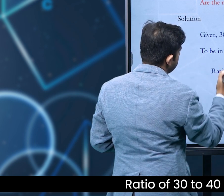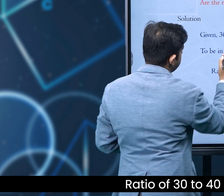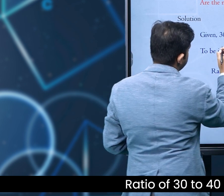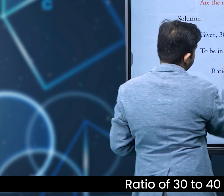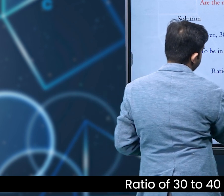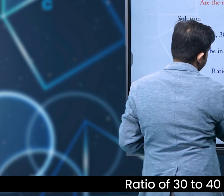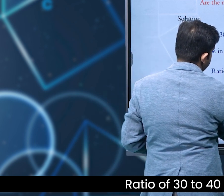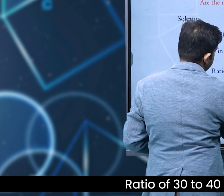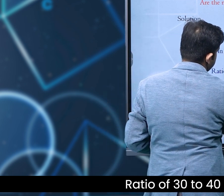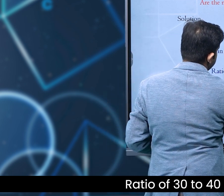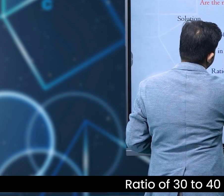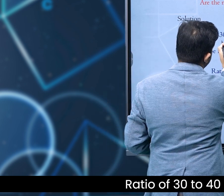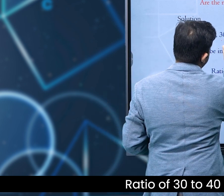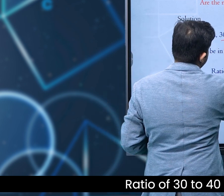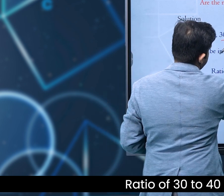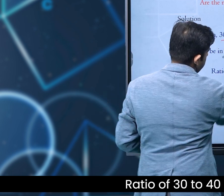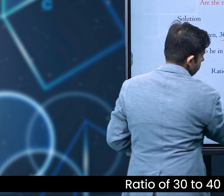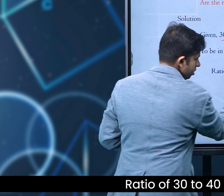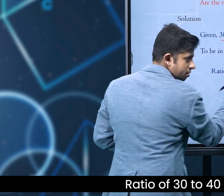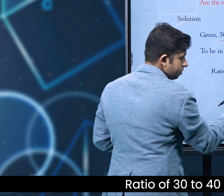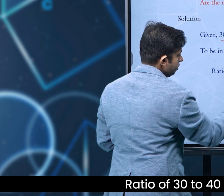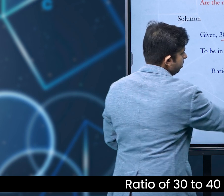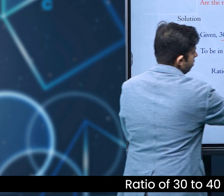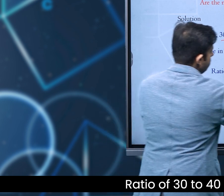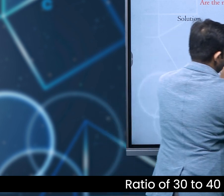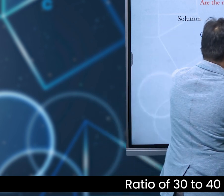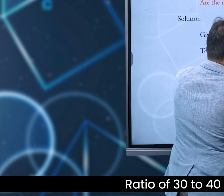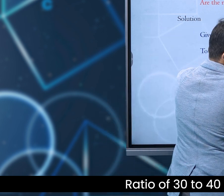Ratio of 30 to 40 equals to 30 by 40